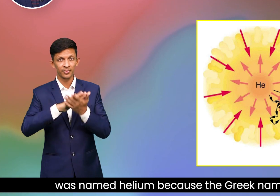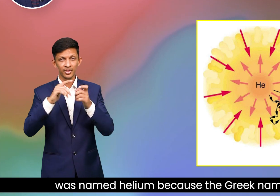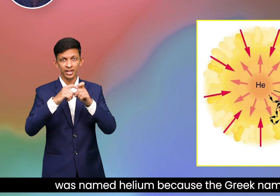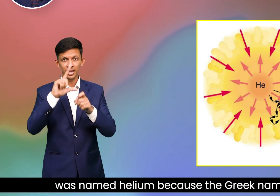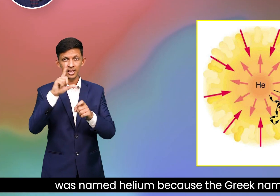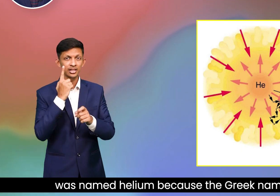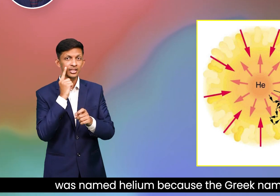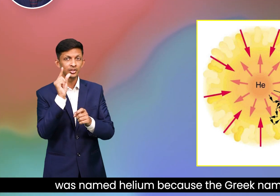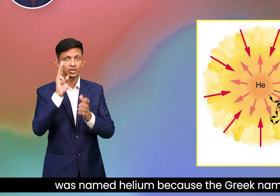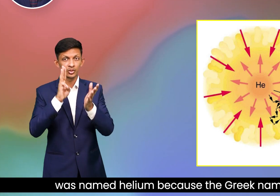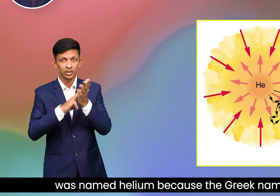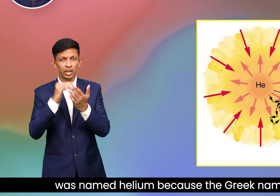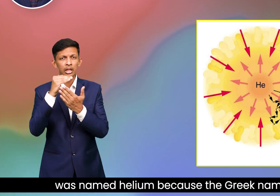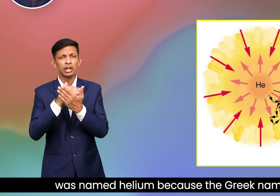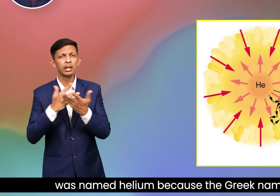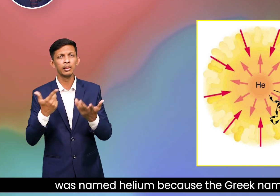sun is helio.